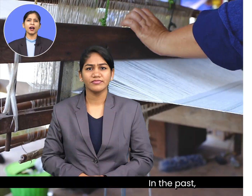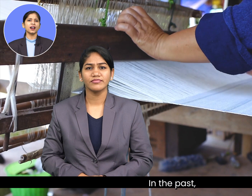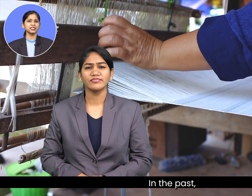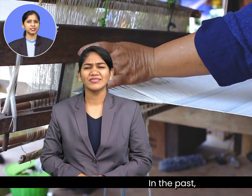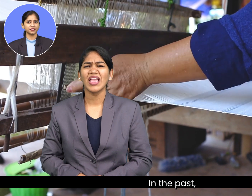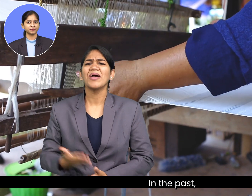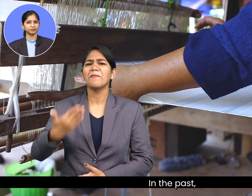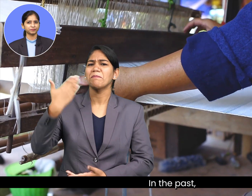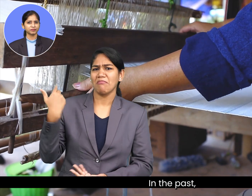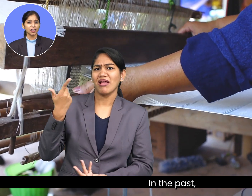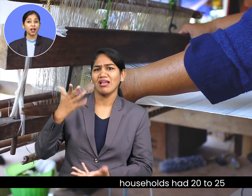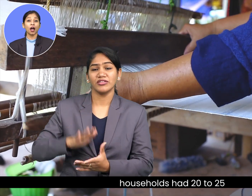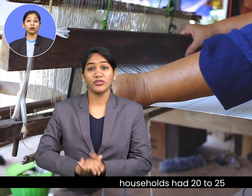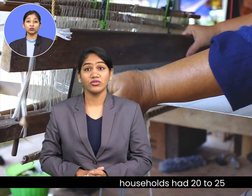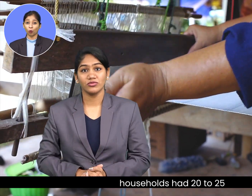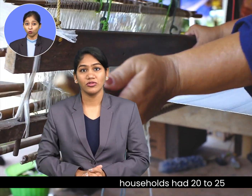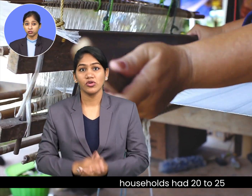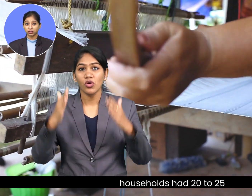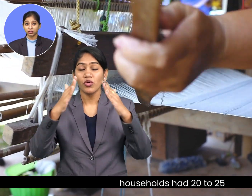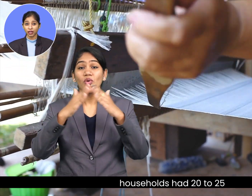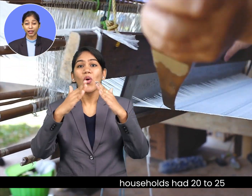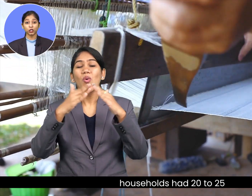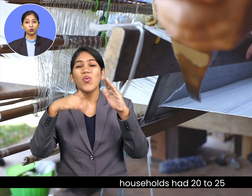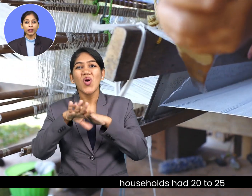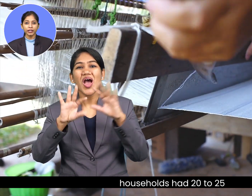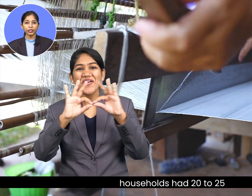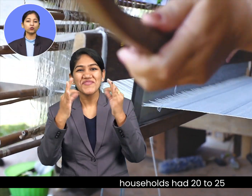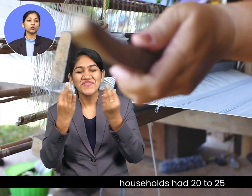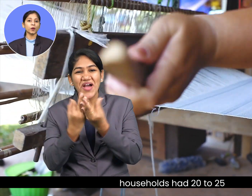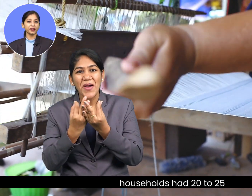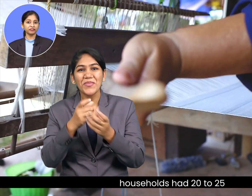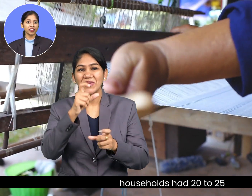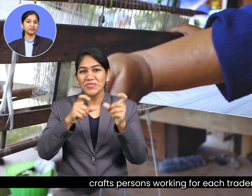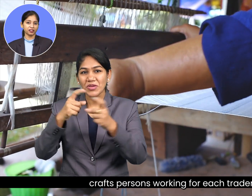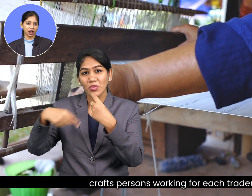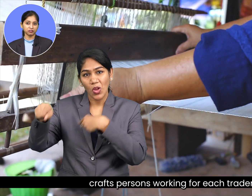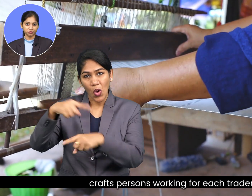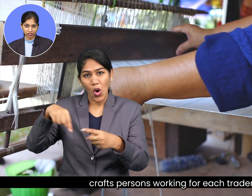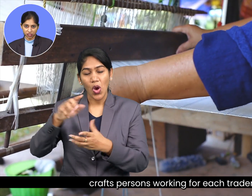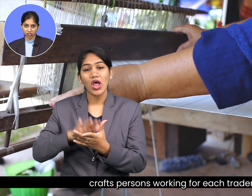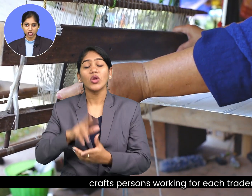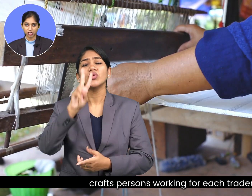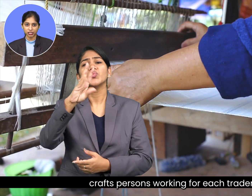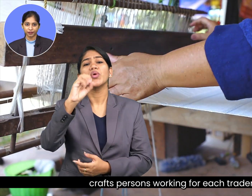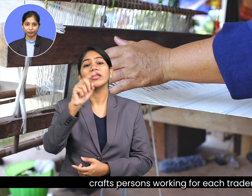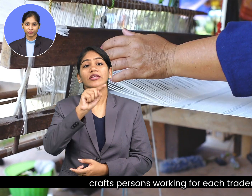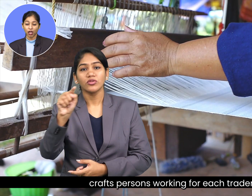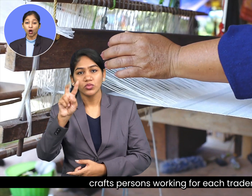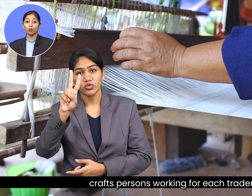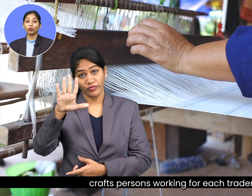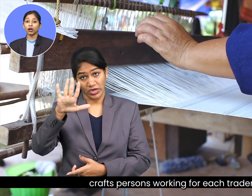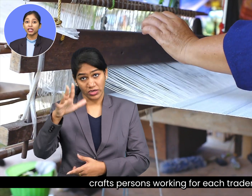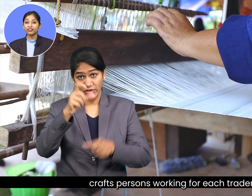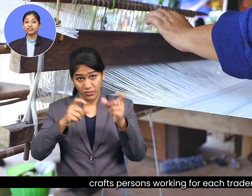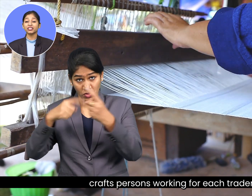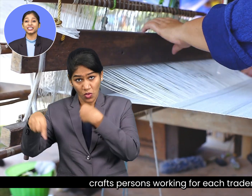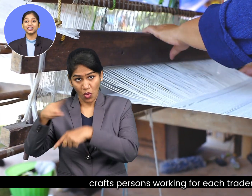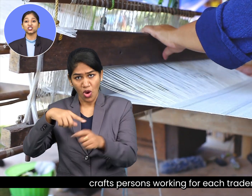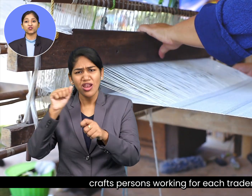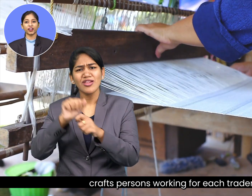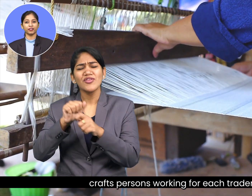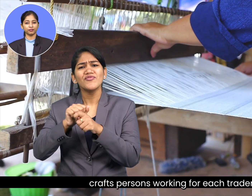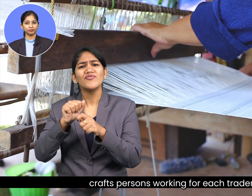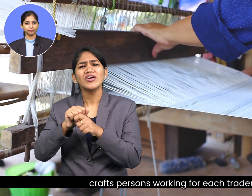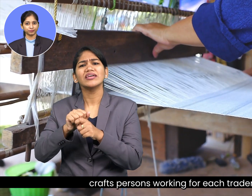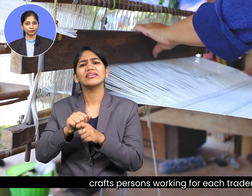In the past, households had 20 to 25 craftspersons working for